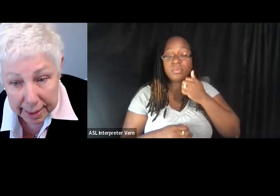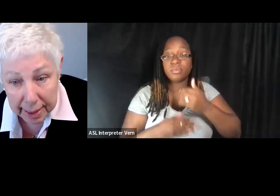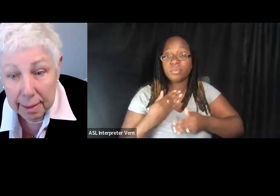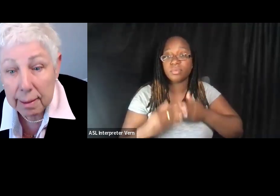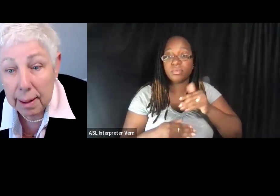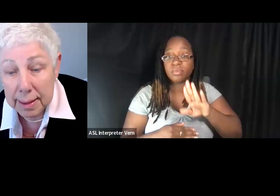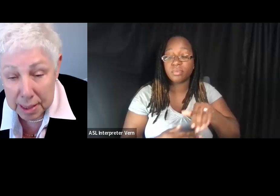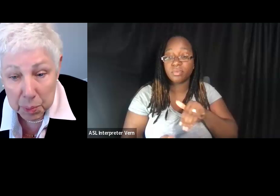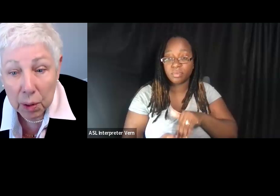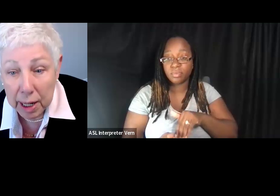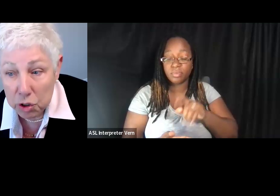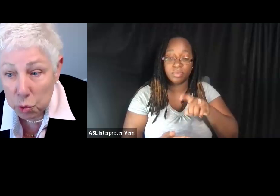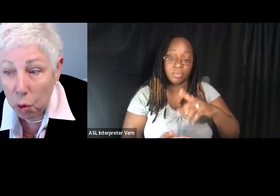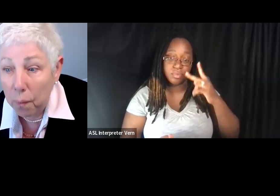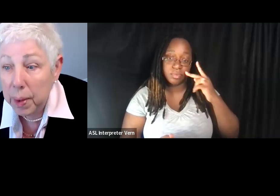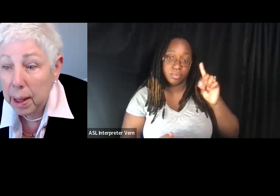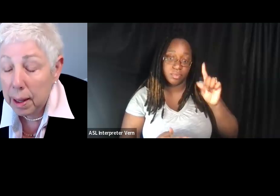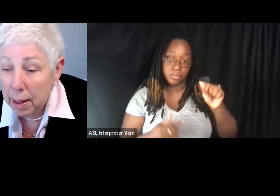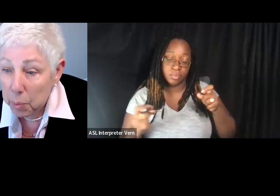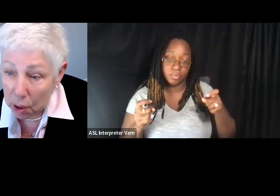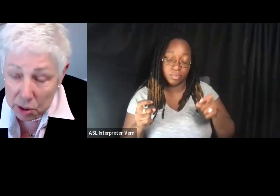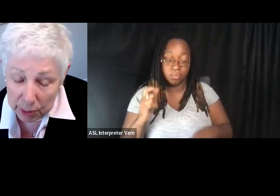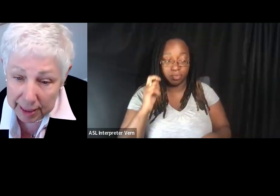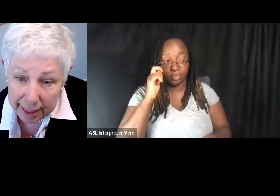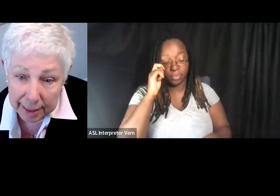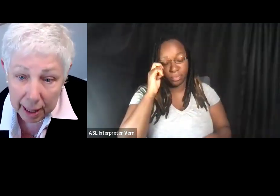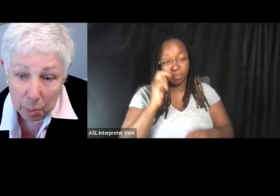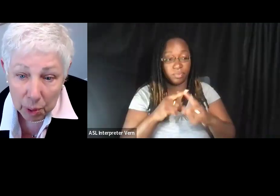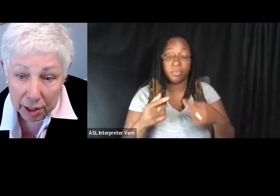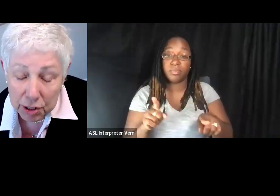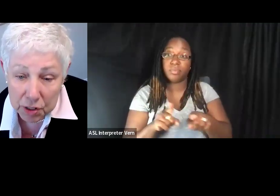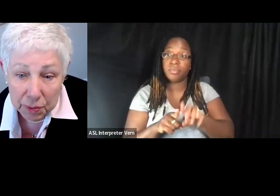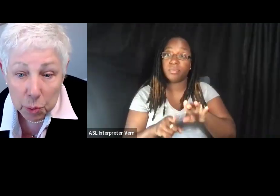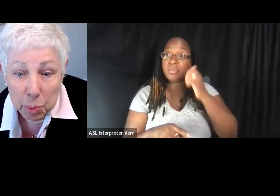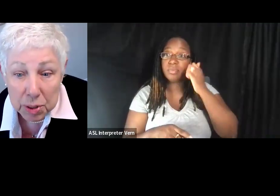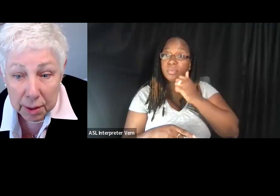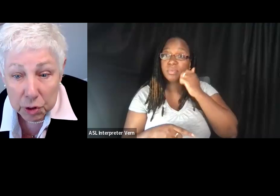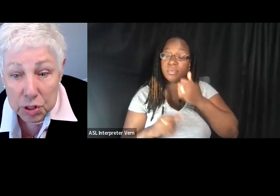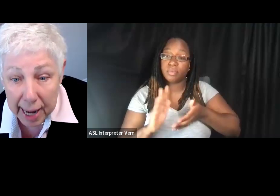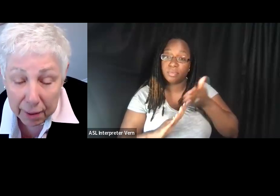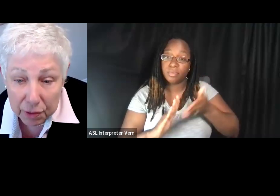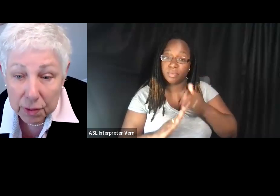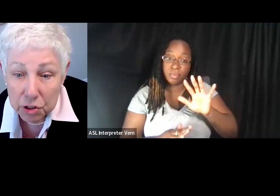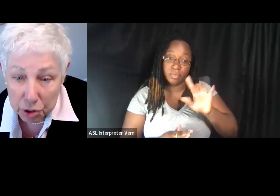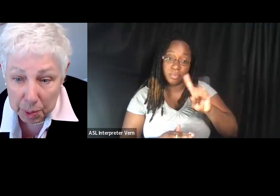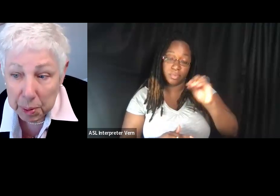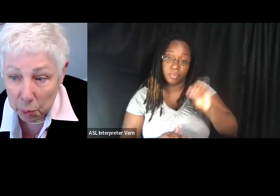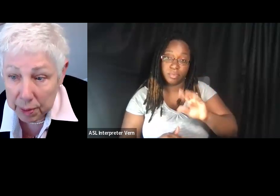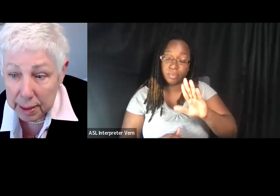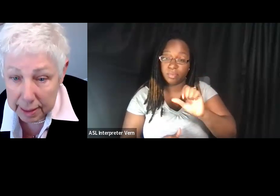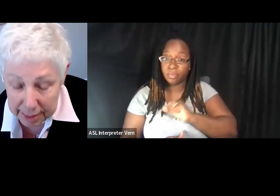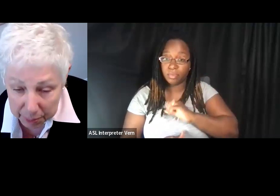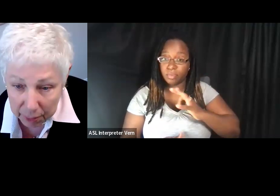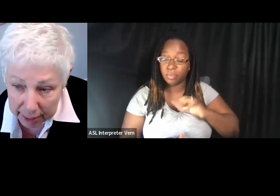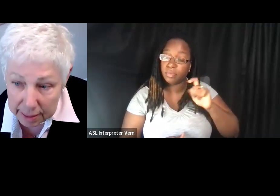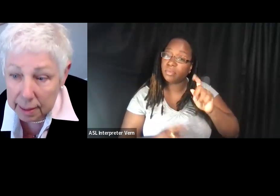should see disability control. But also in the day-to-day operations, 51% of your staff should be people